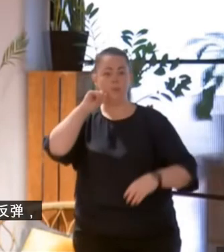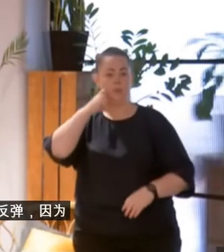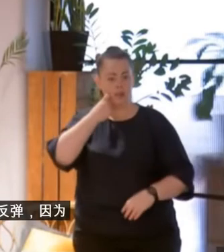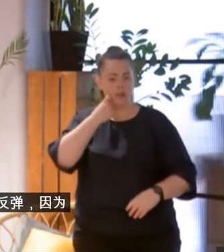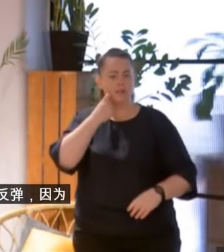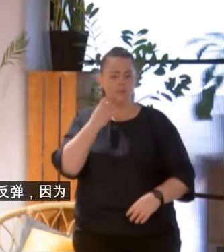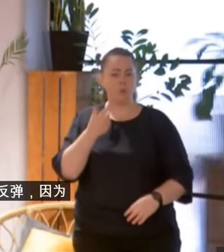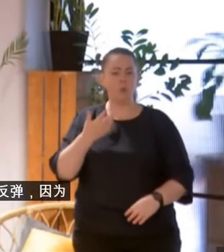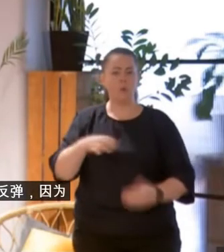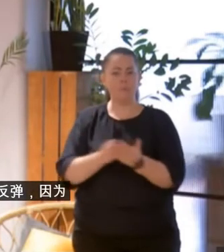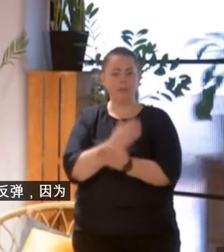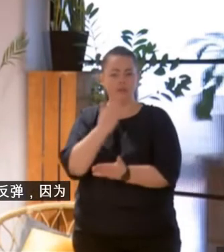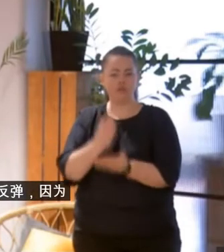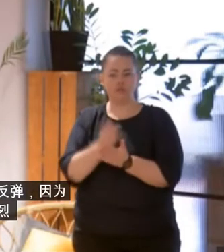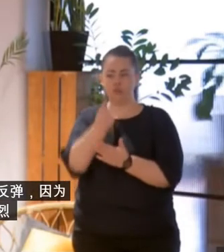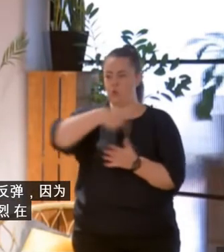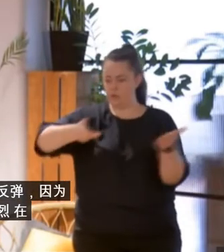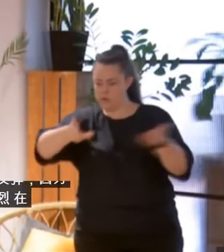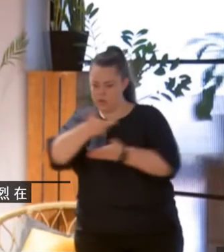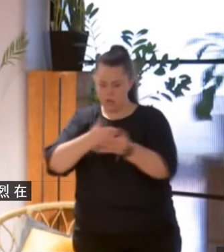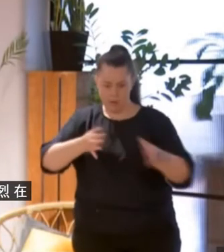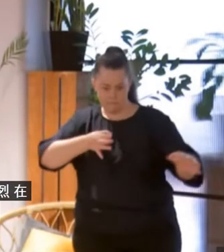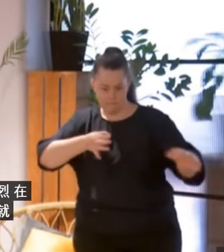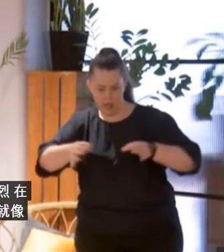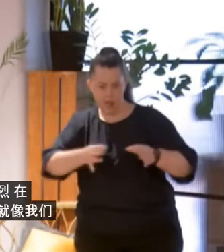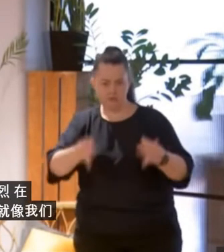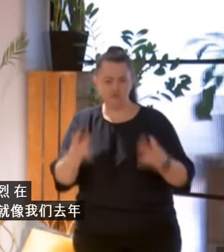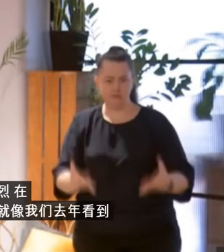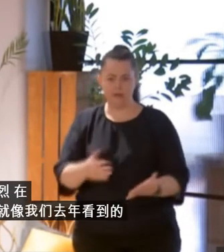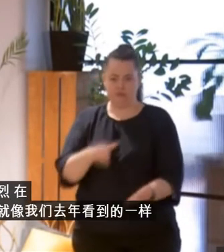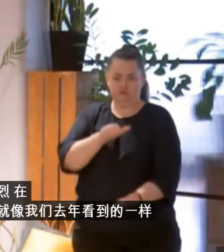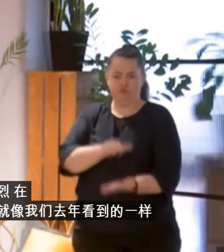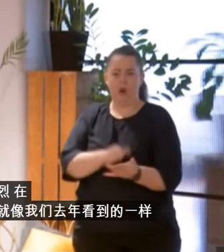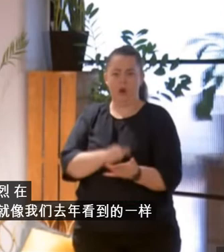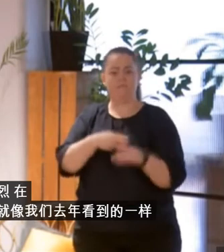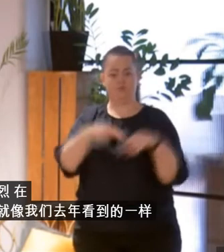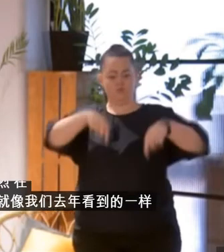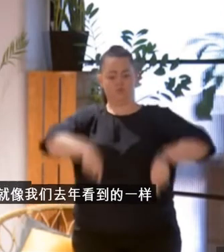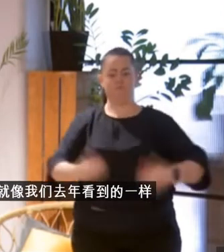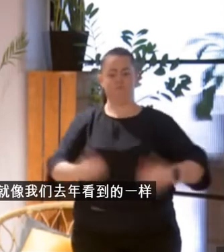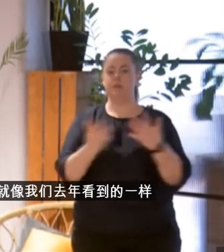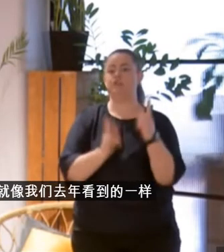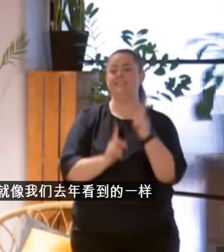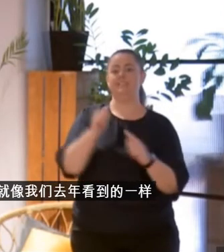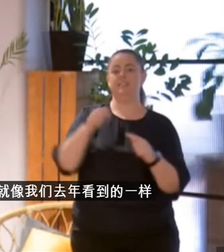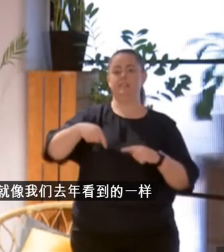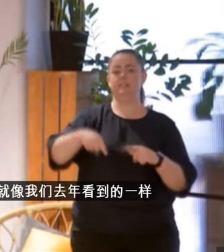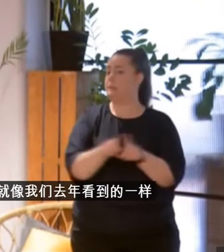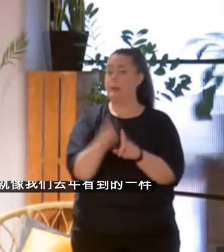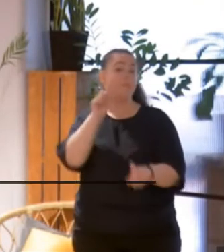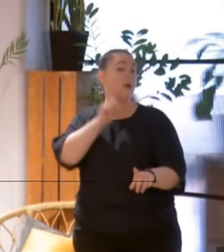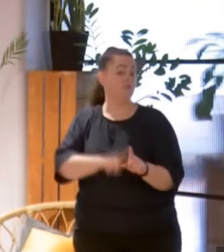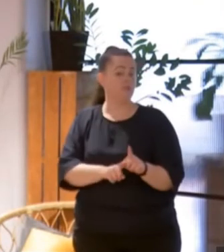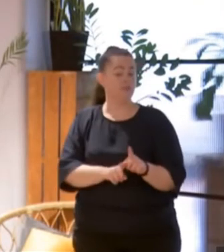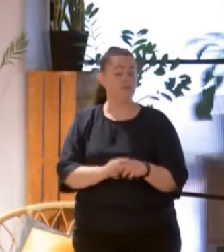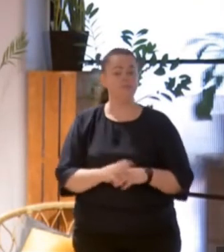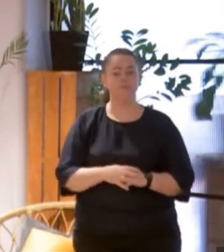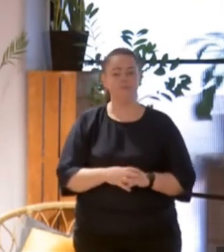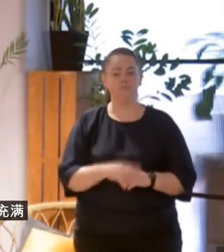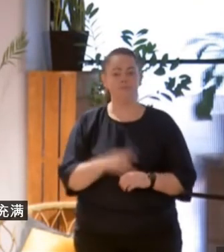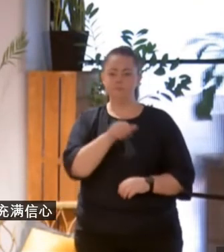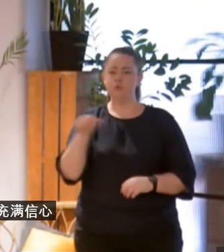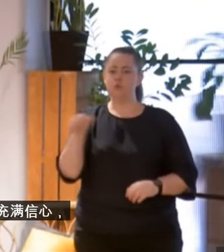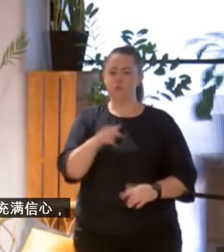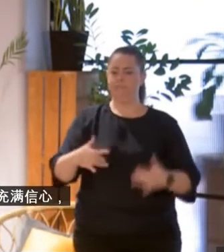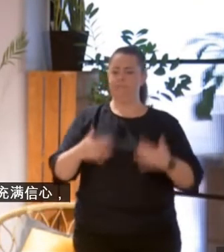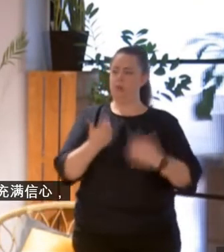better, that there's a very strong response here in the Sydney CBD, just like we saw last year. And we should all have confidence in